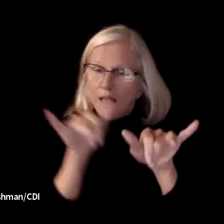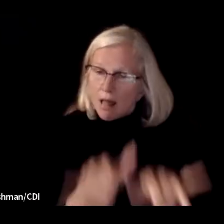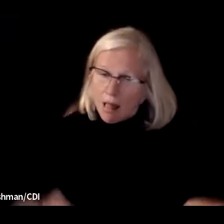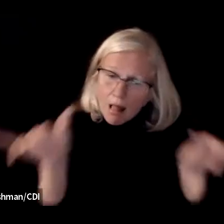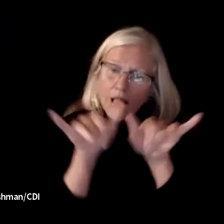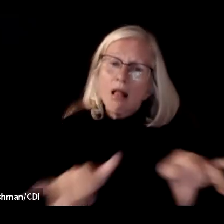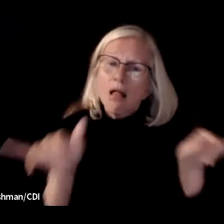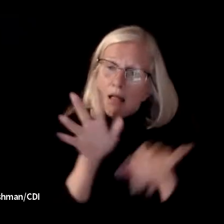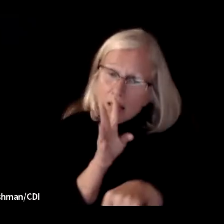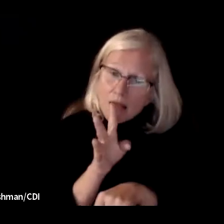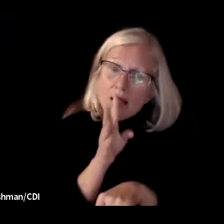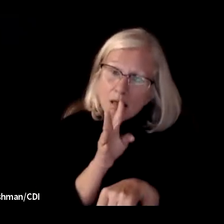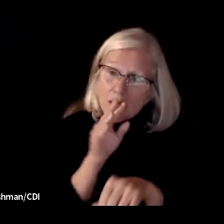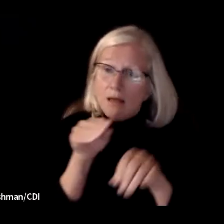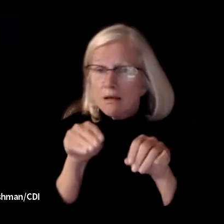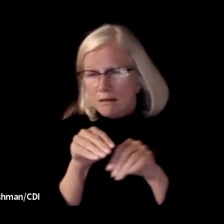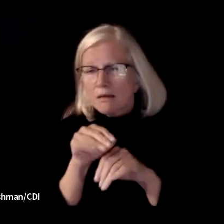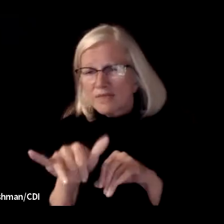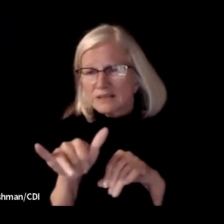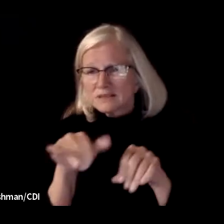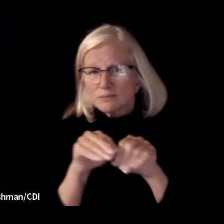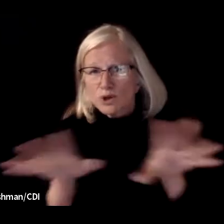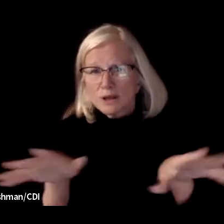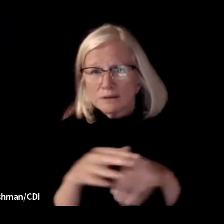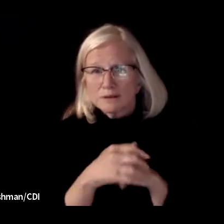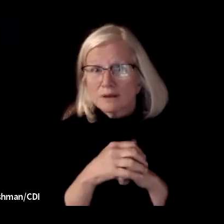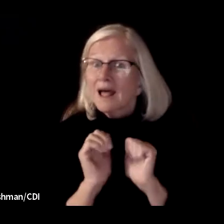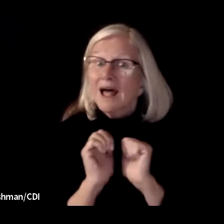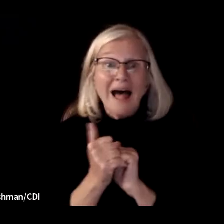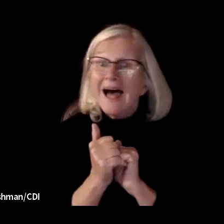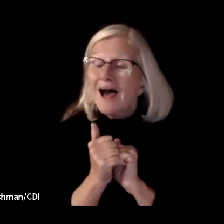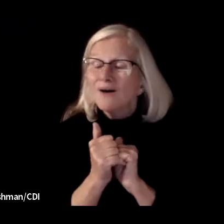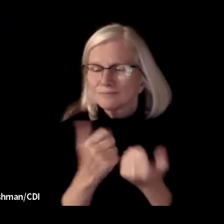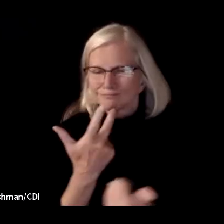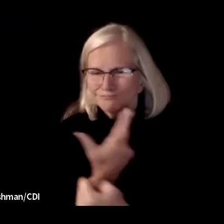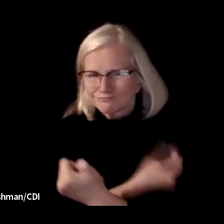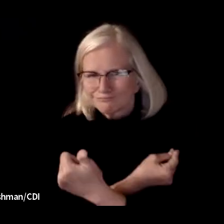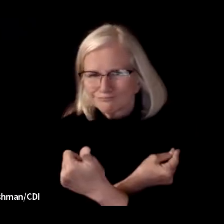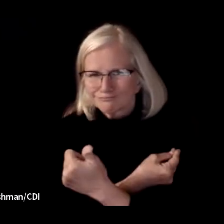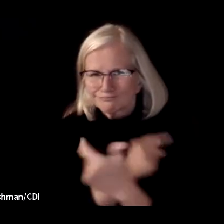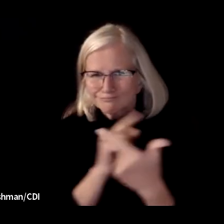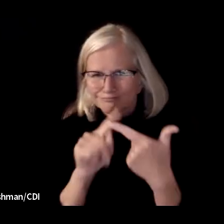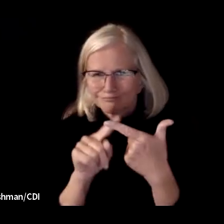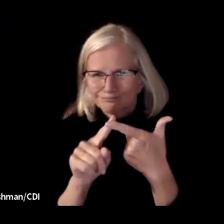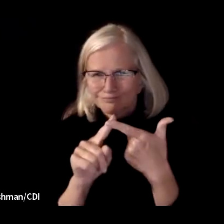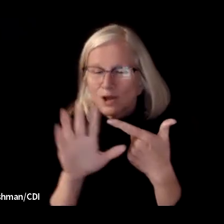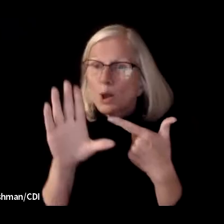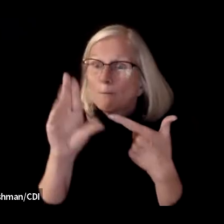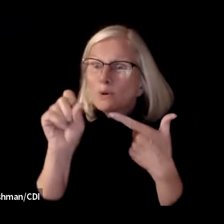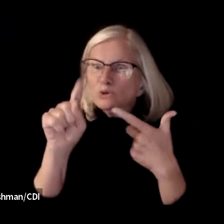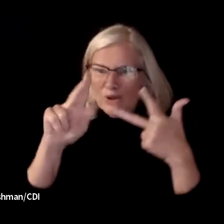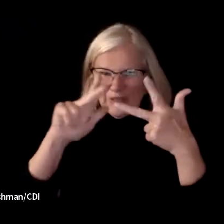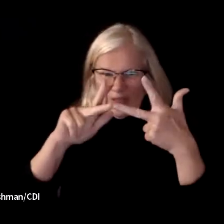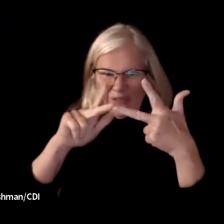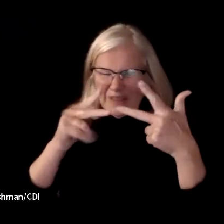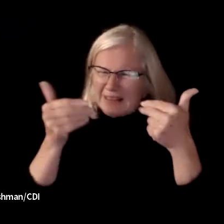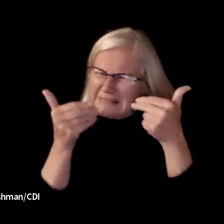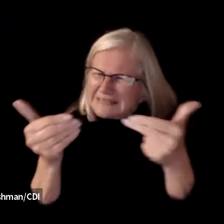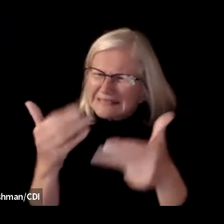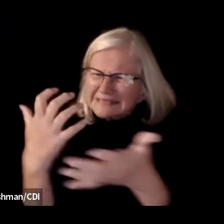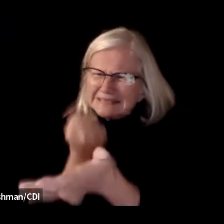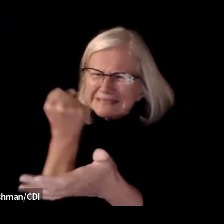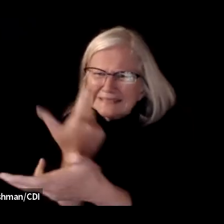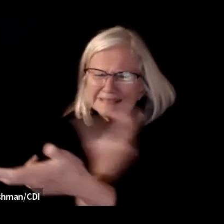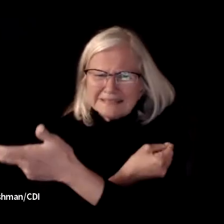to help mitigate some of this is get vaccinated and get a booster when it's your turn. Continue to wear a mask, practice